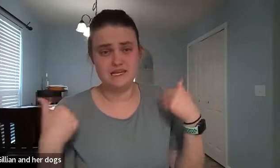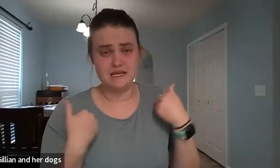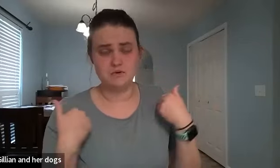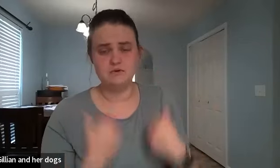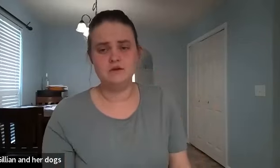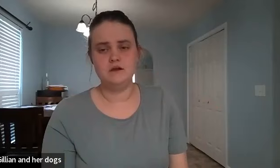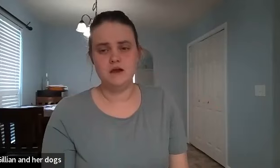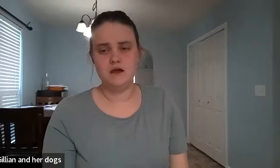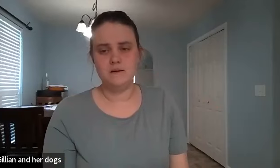animal.